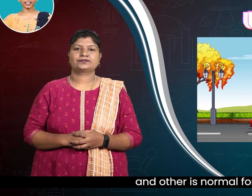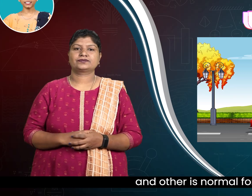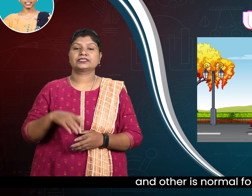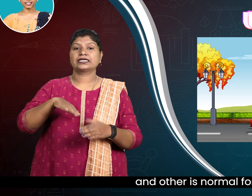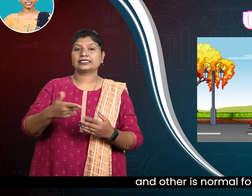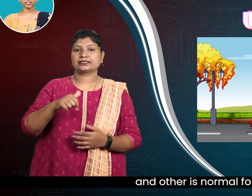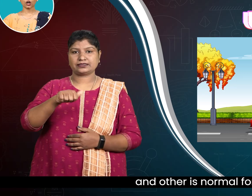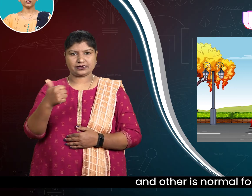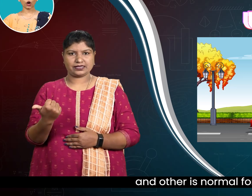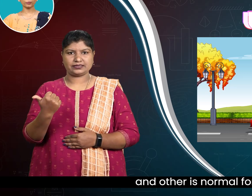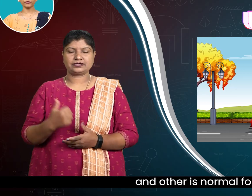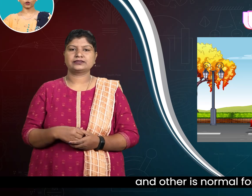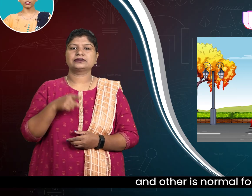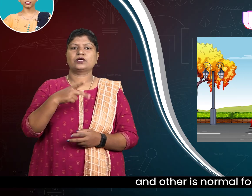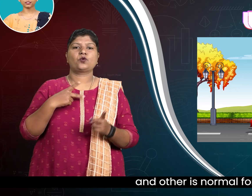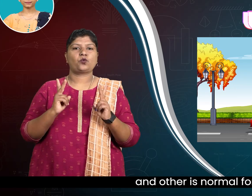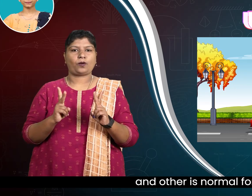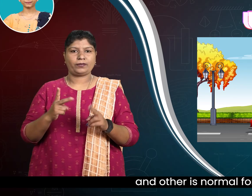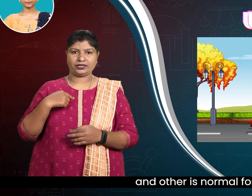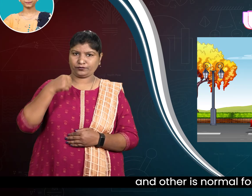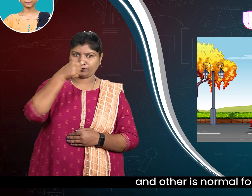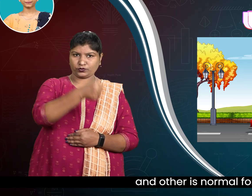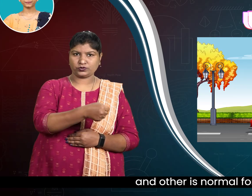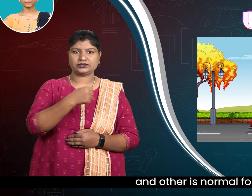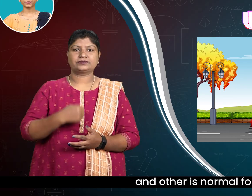and the other is normal force,